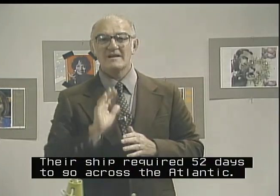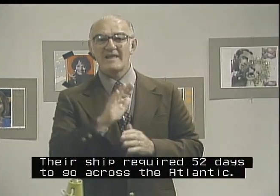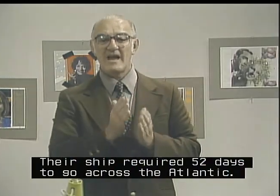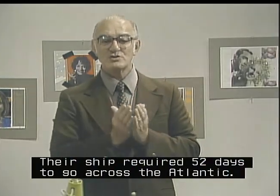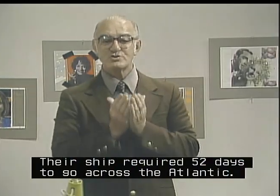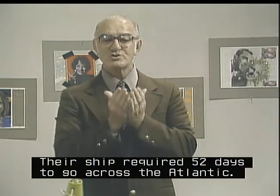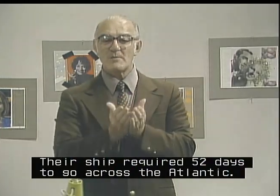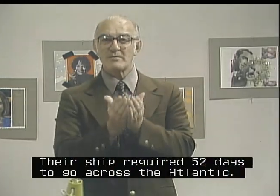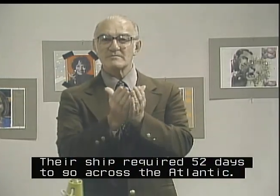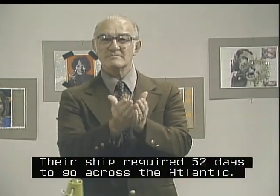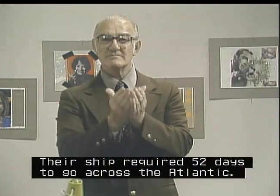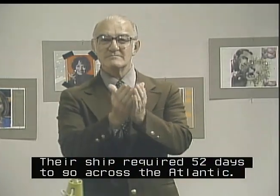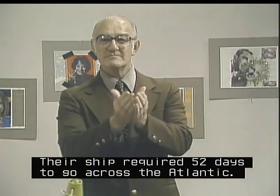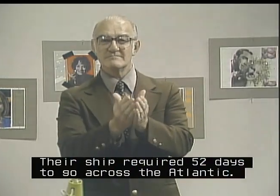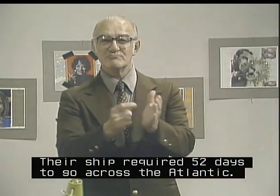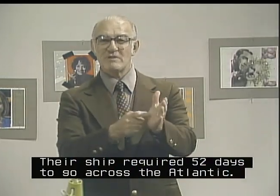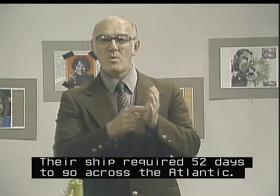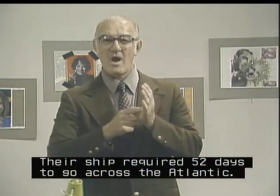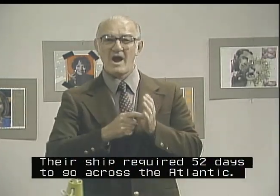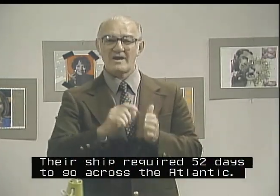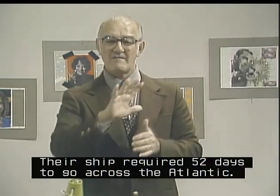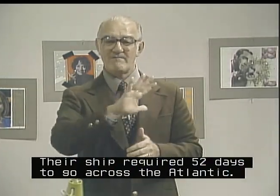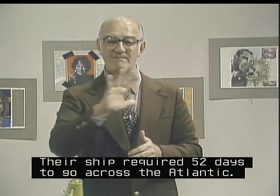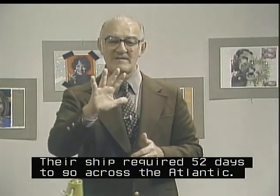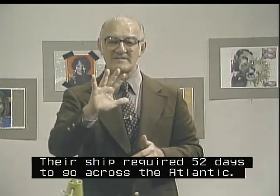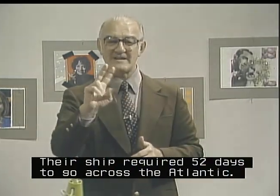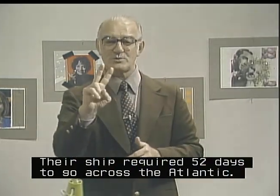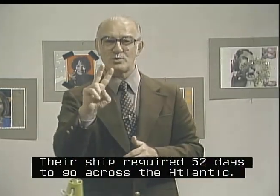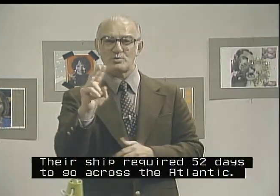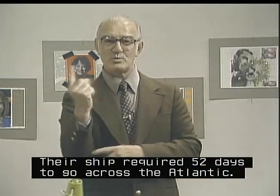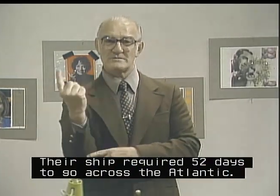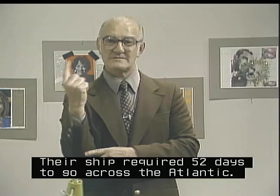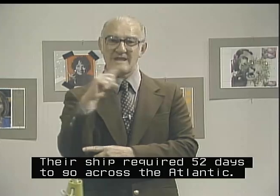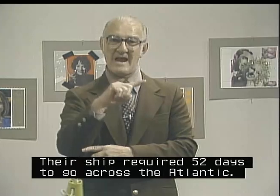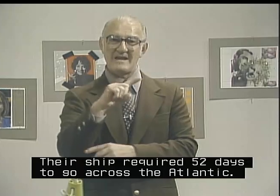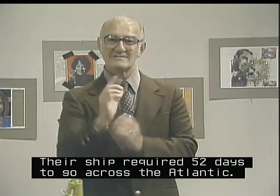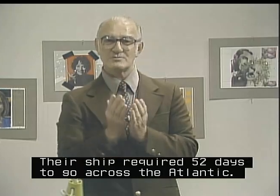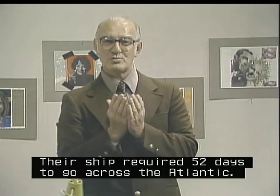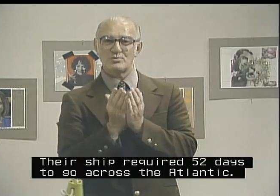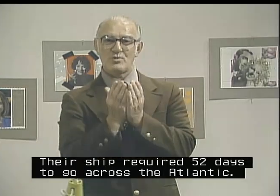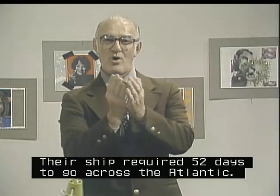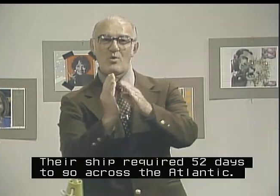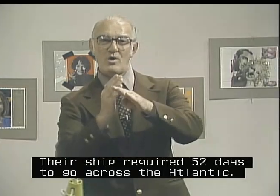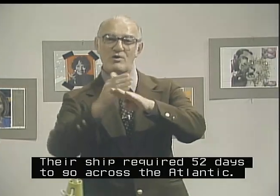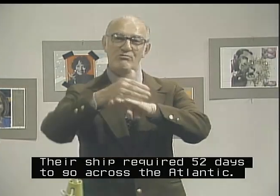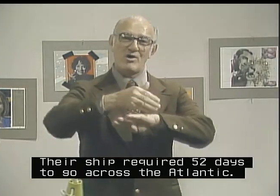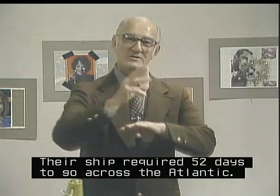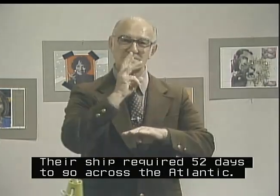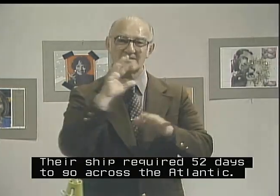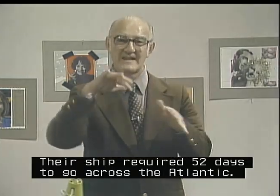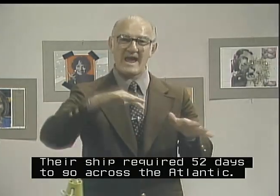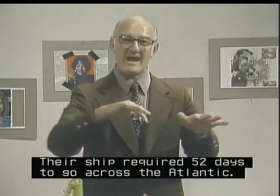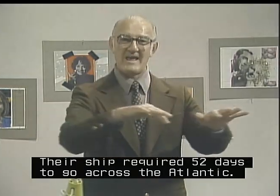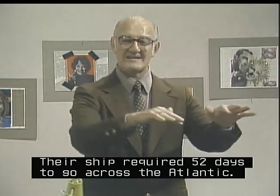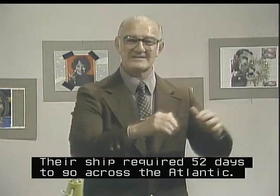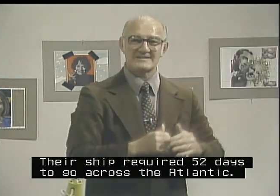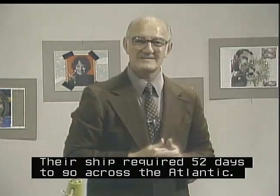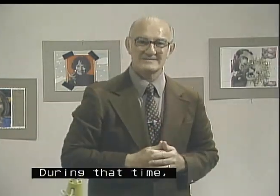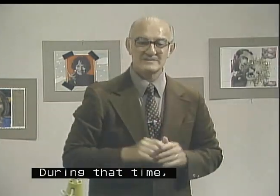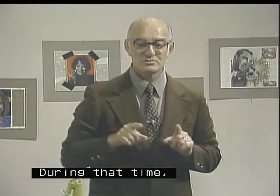Their ship required 52 days to go across the Atlantic.